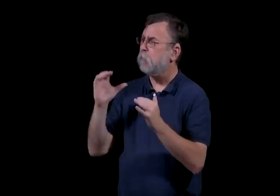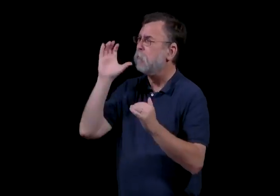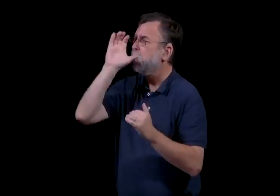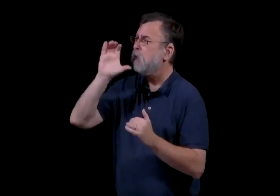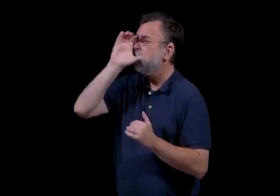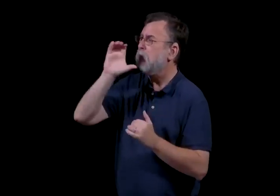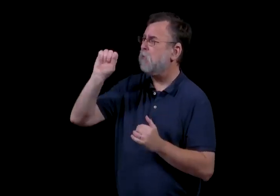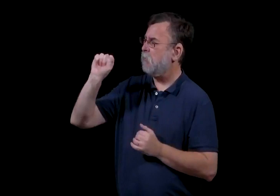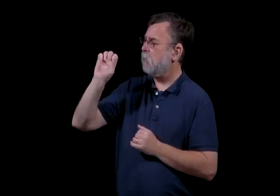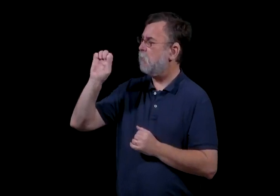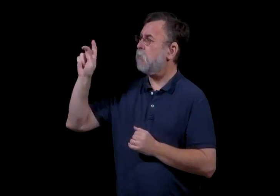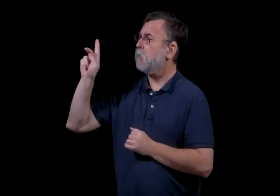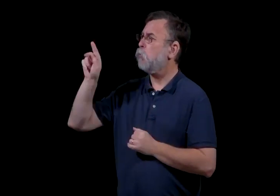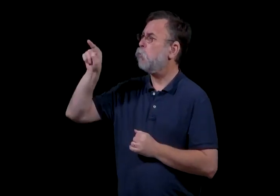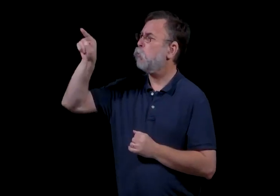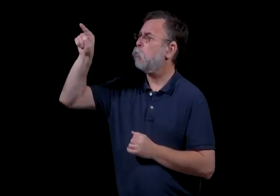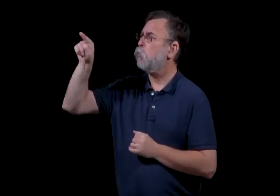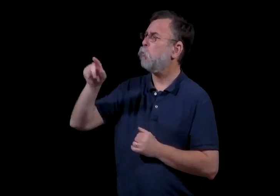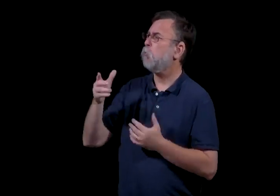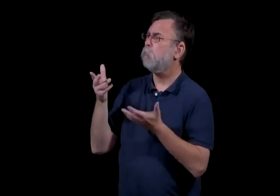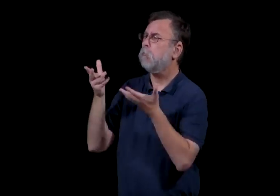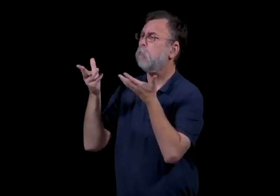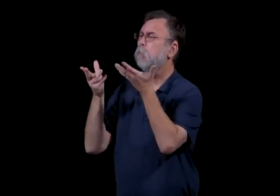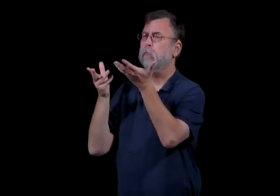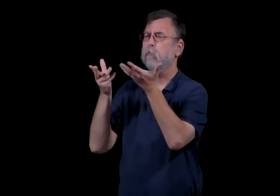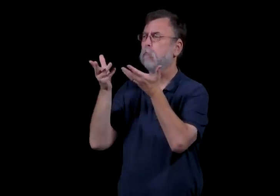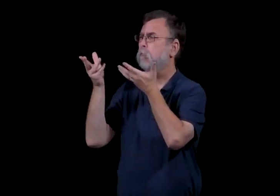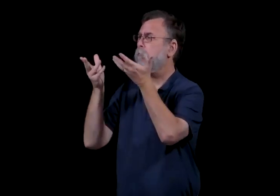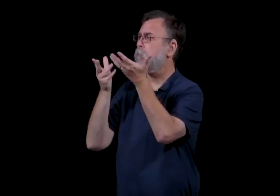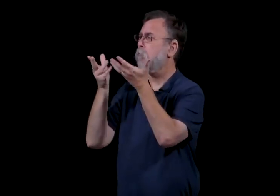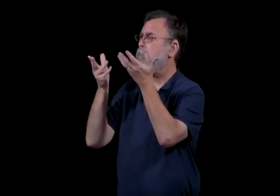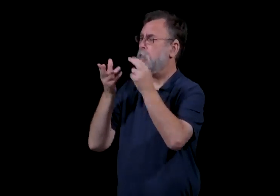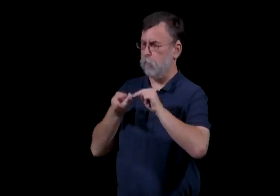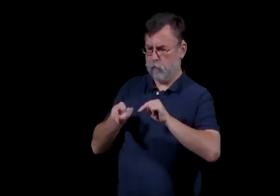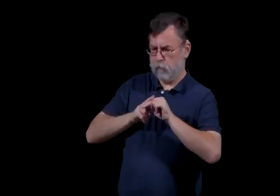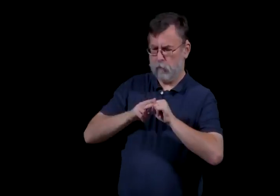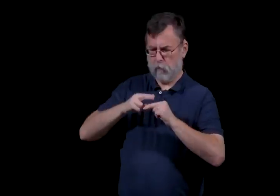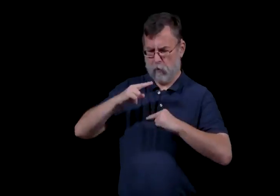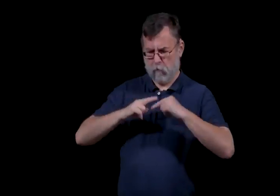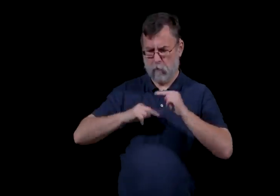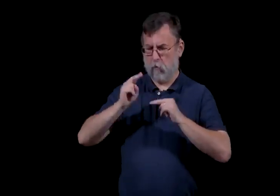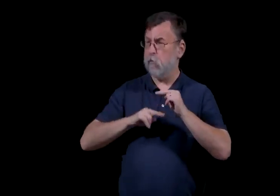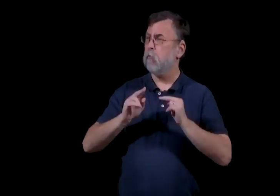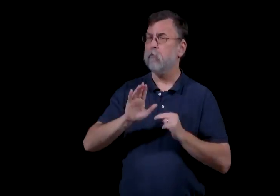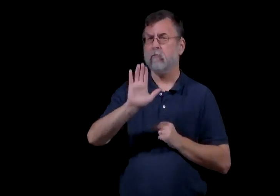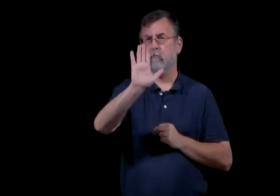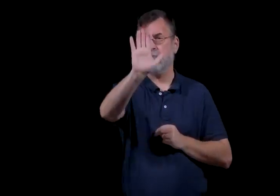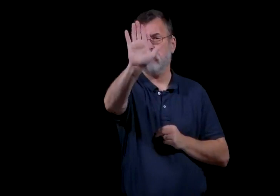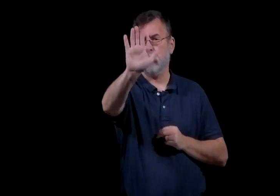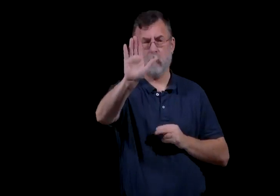that's why they're watching, and that's why they're here. We are here to seek you. and to build